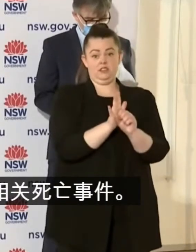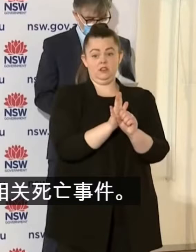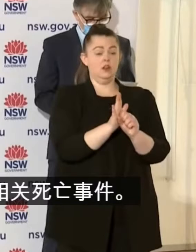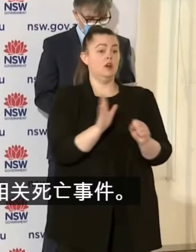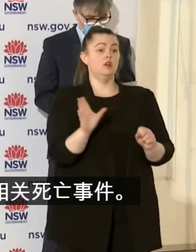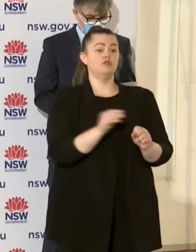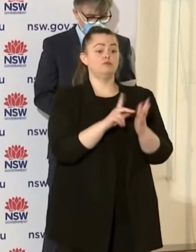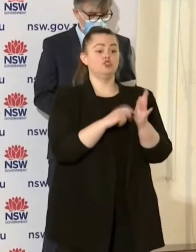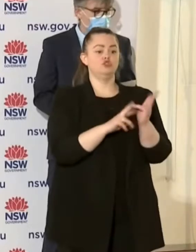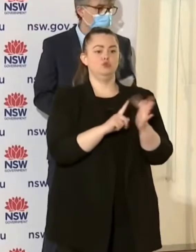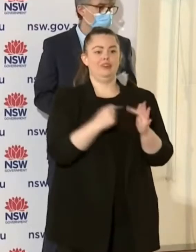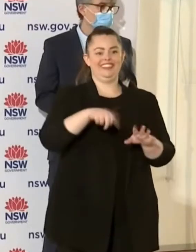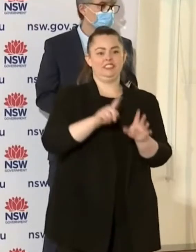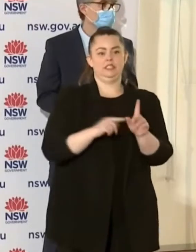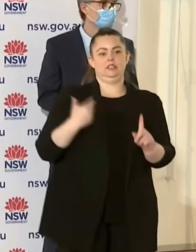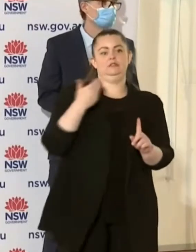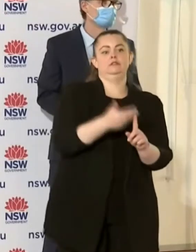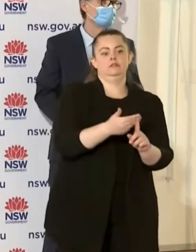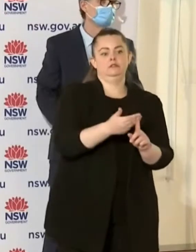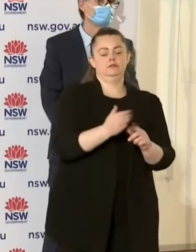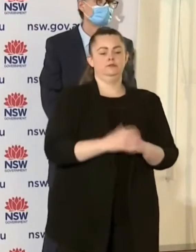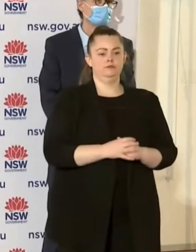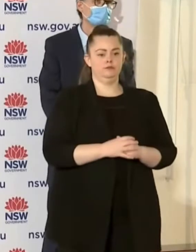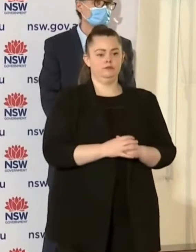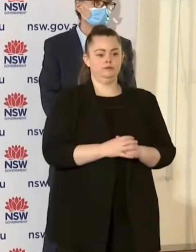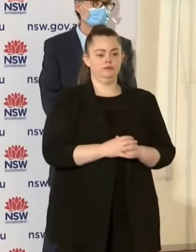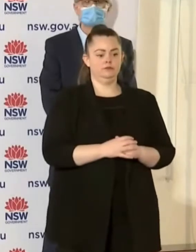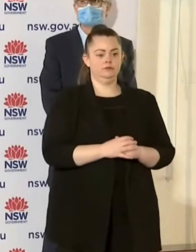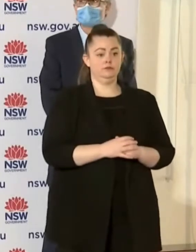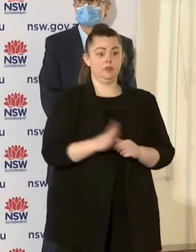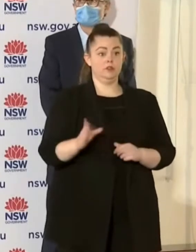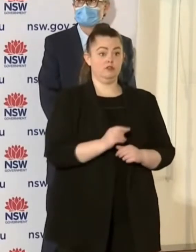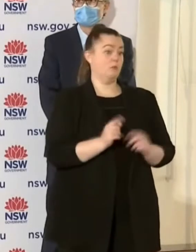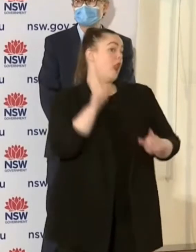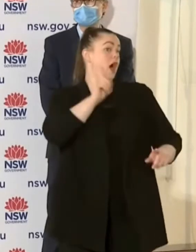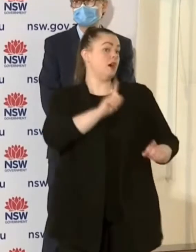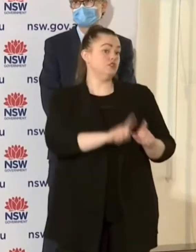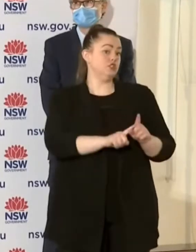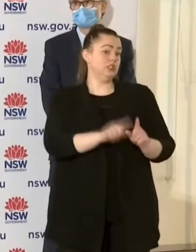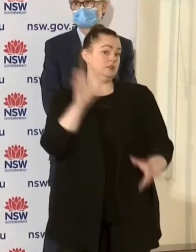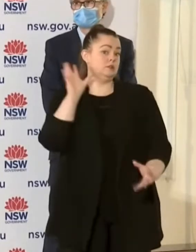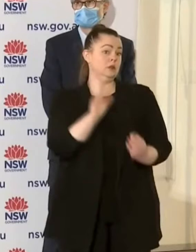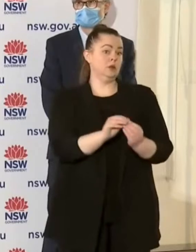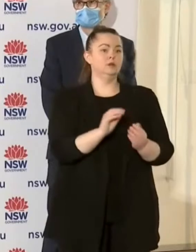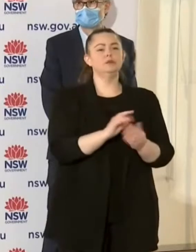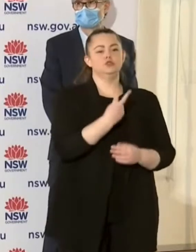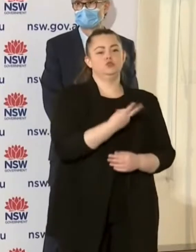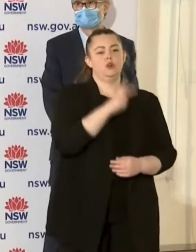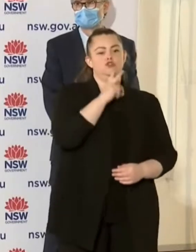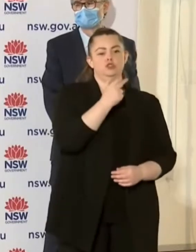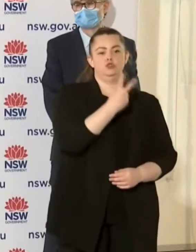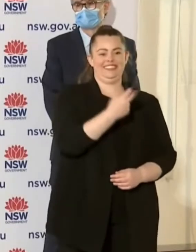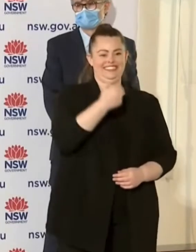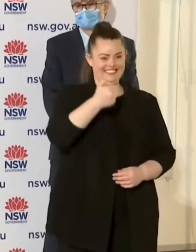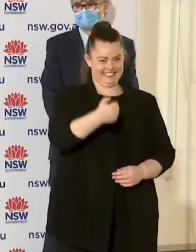June. And since the start of the pandemic, that takes us to 226 deaths in New